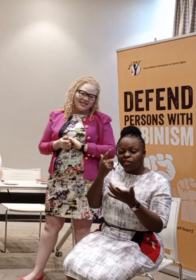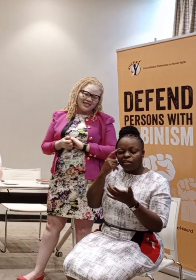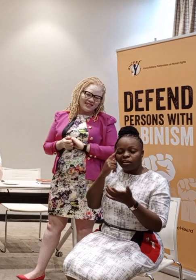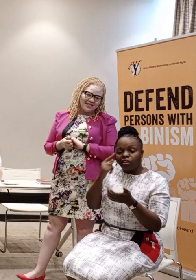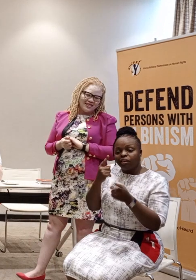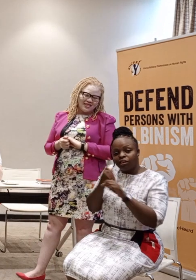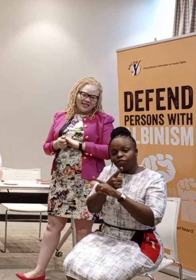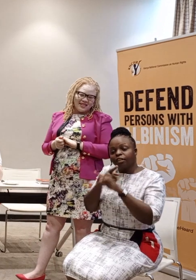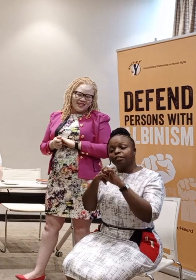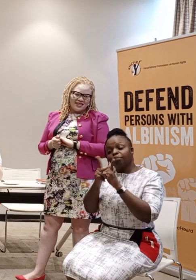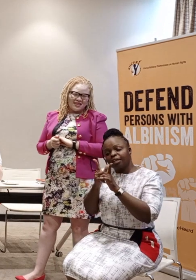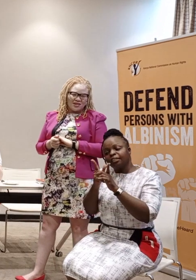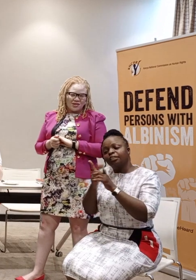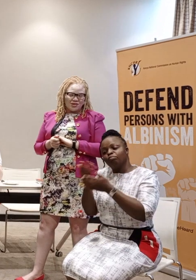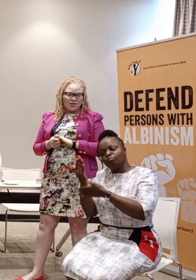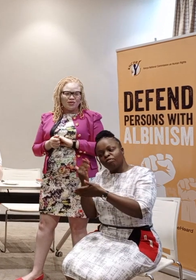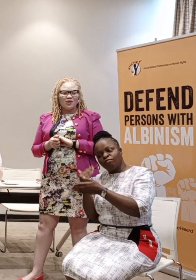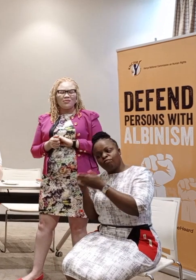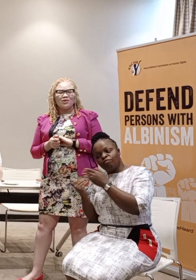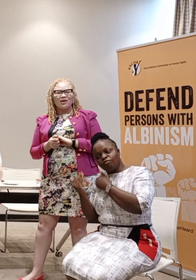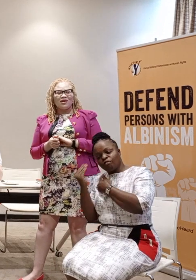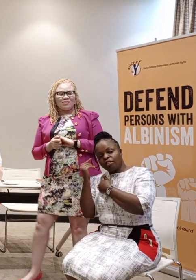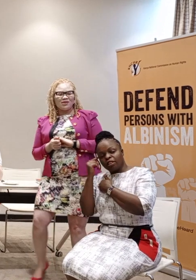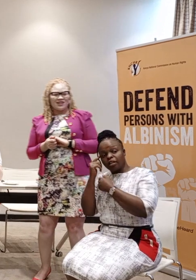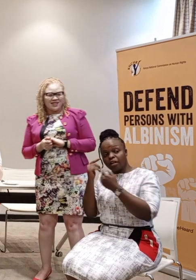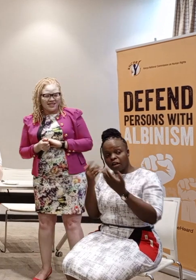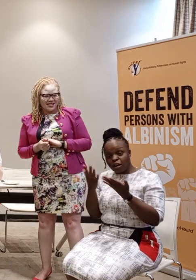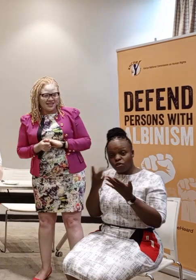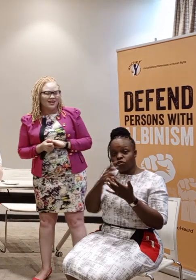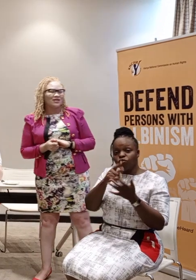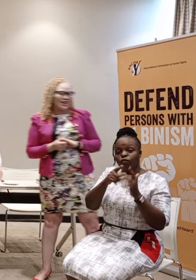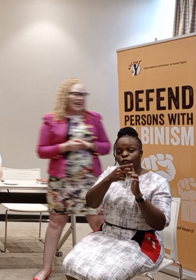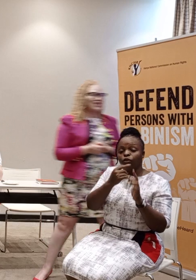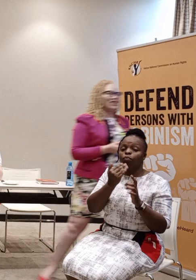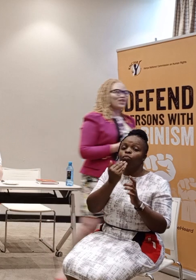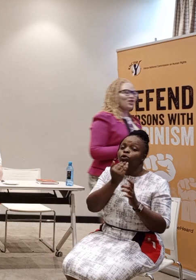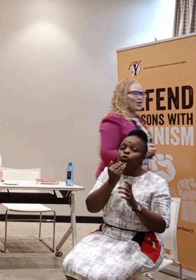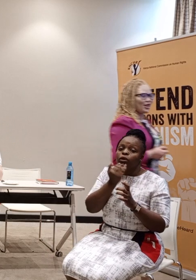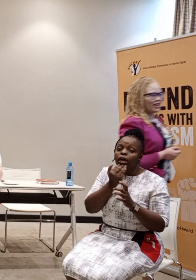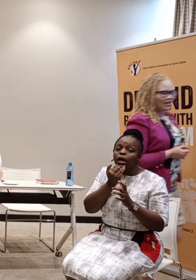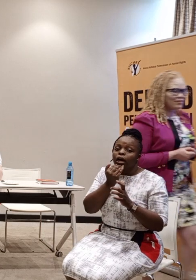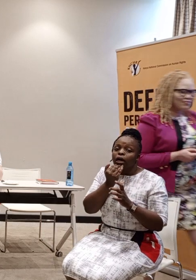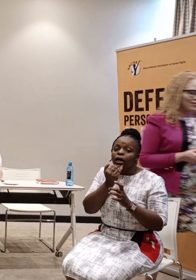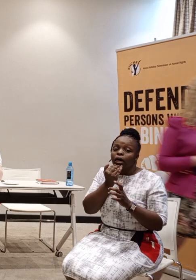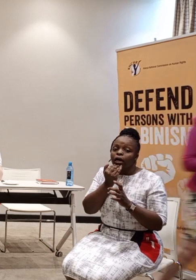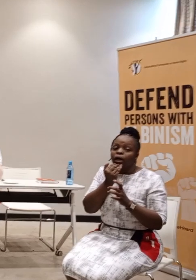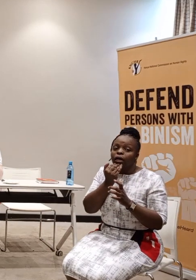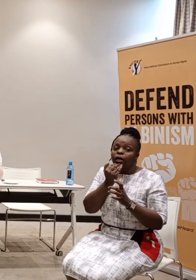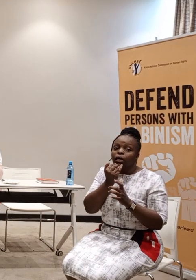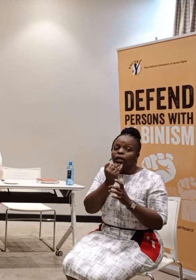from. At first, You're from Luya community. yes. Tell us Litonde.